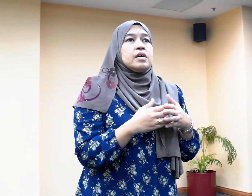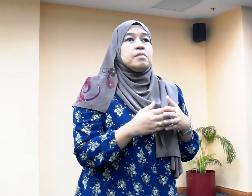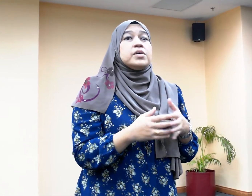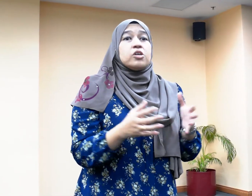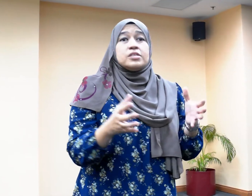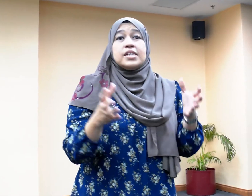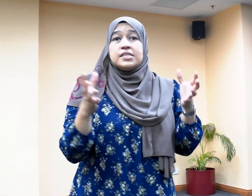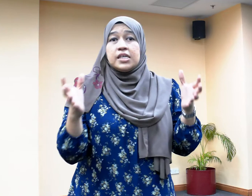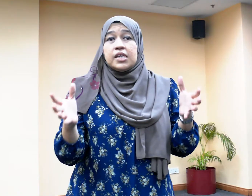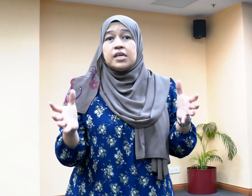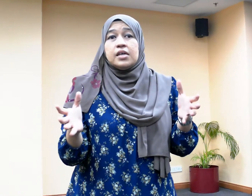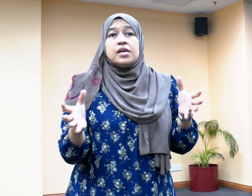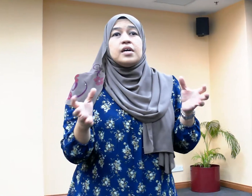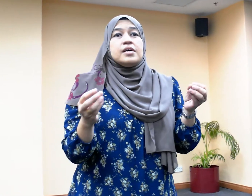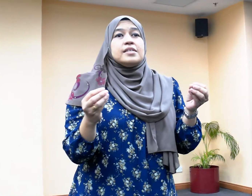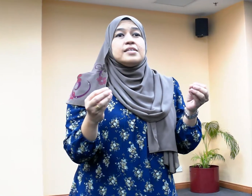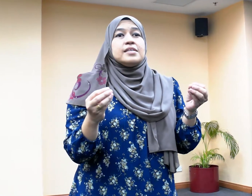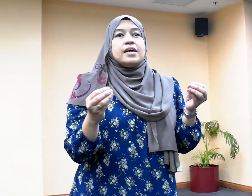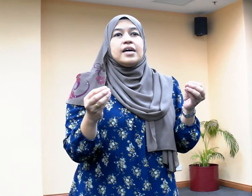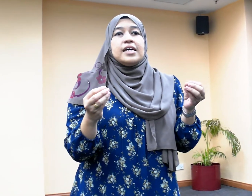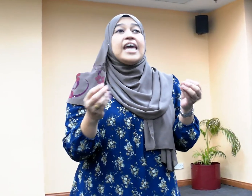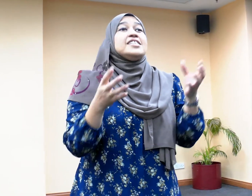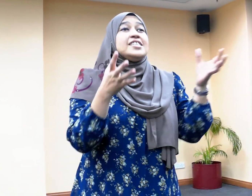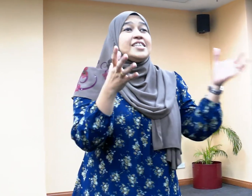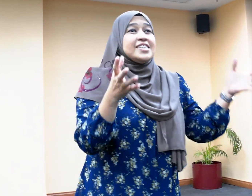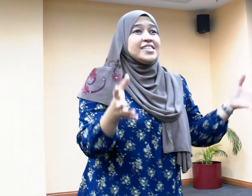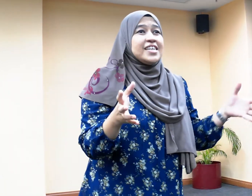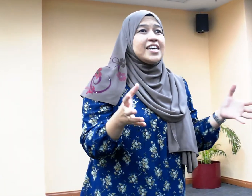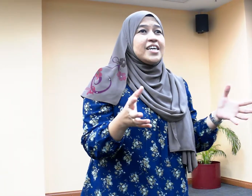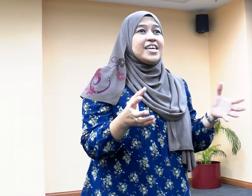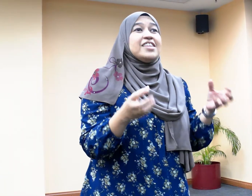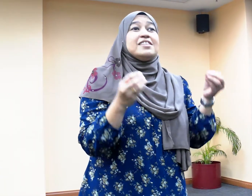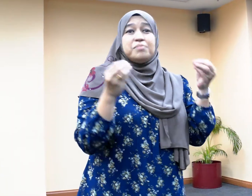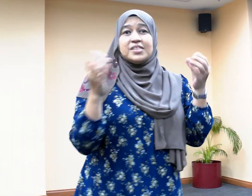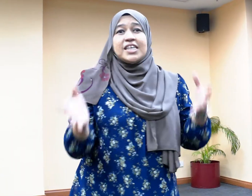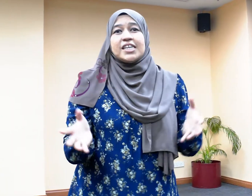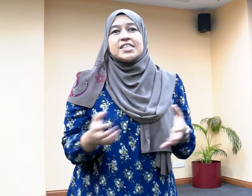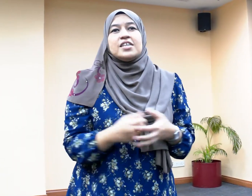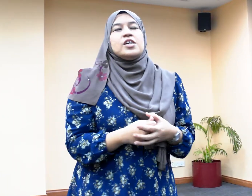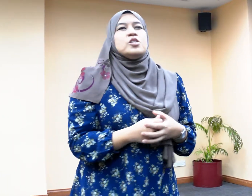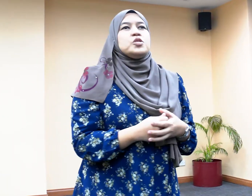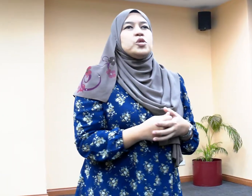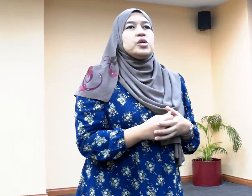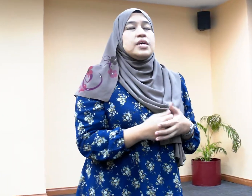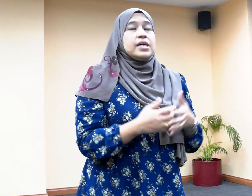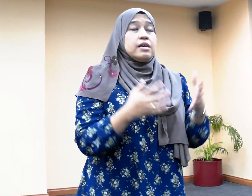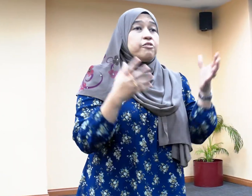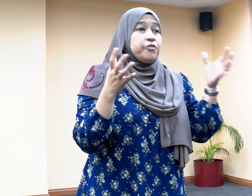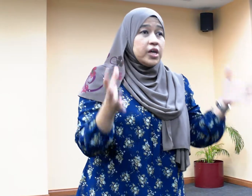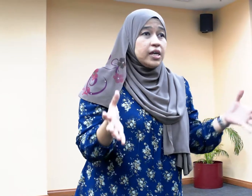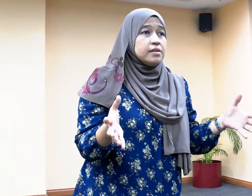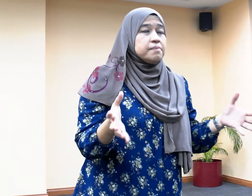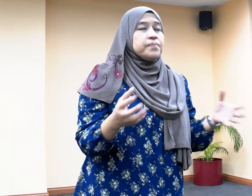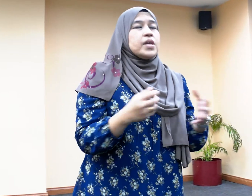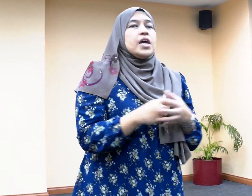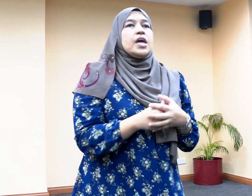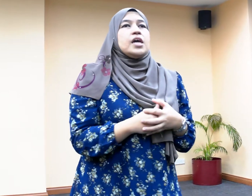entities in the building So, they get afraid and